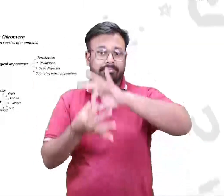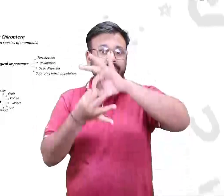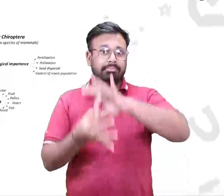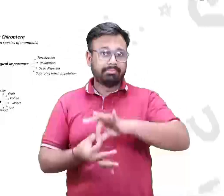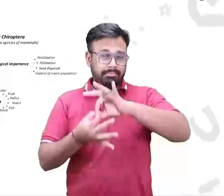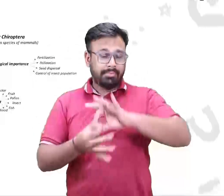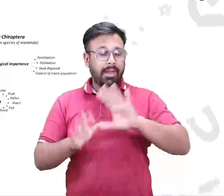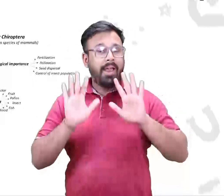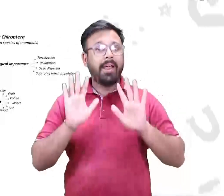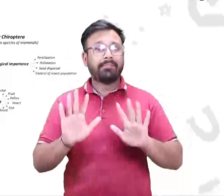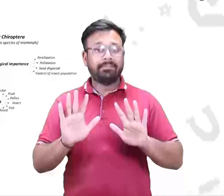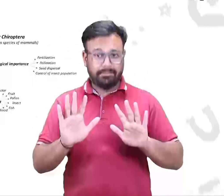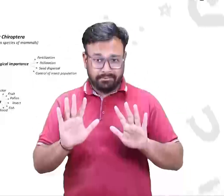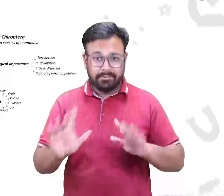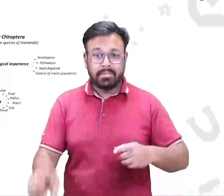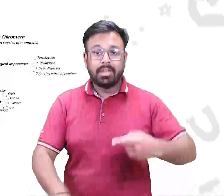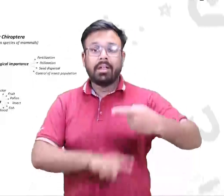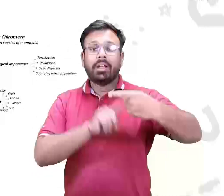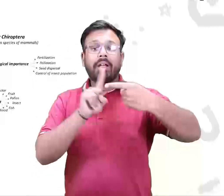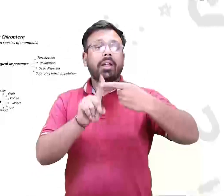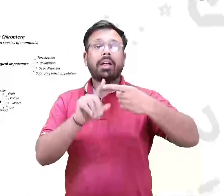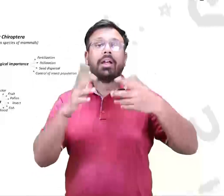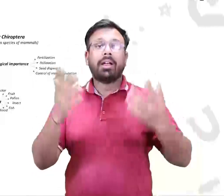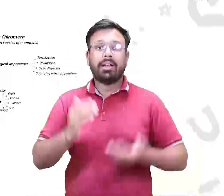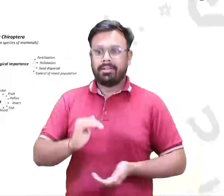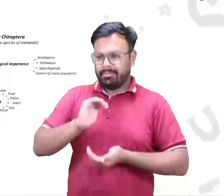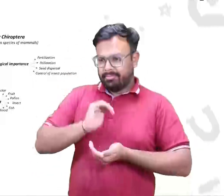Ecological importance of bats.